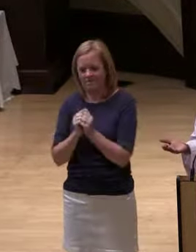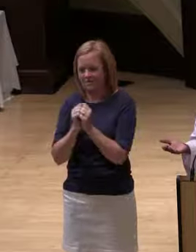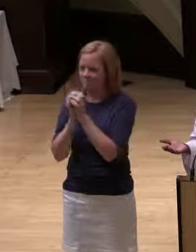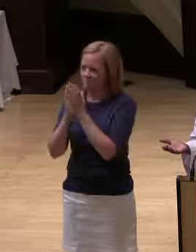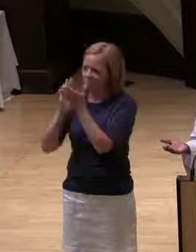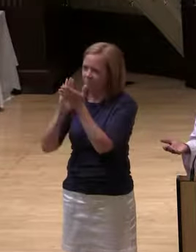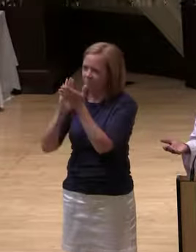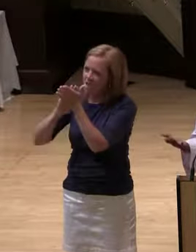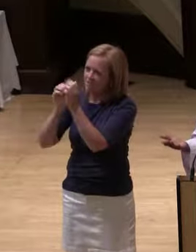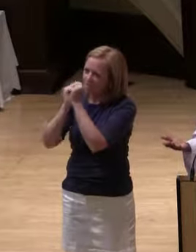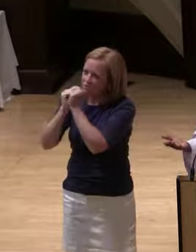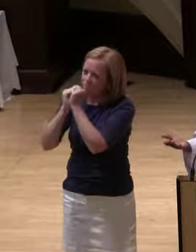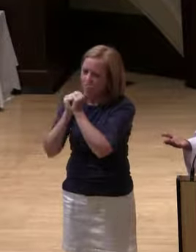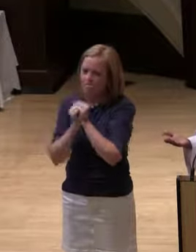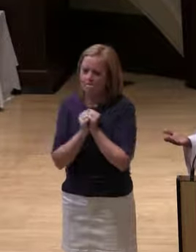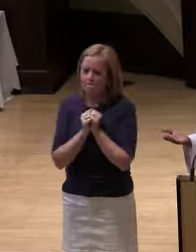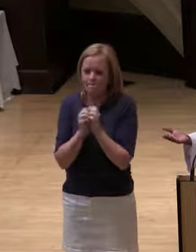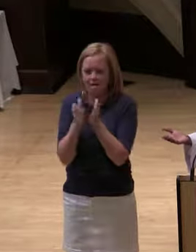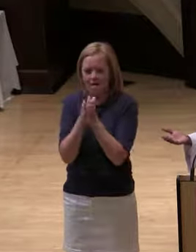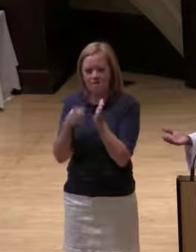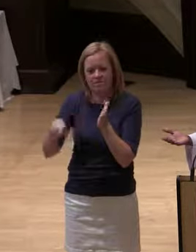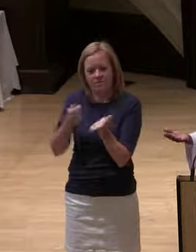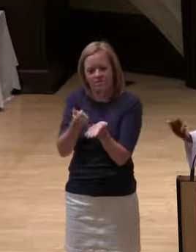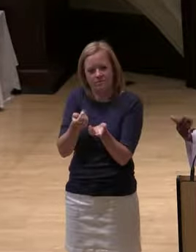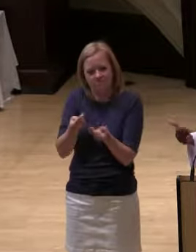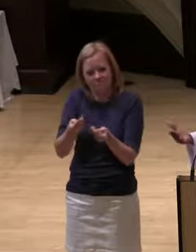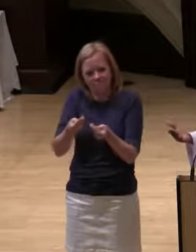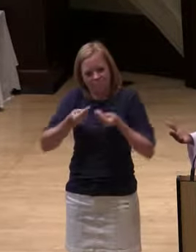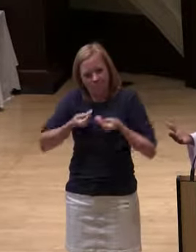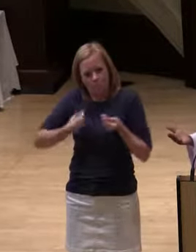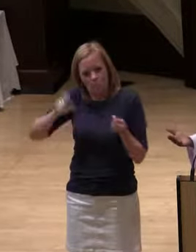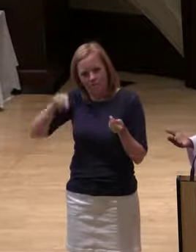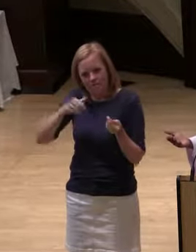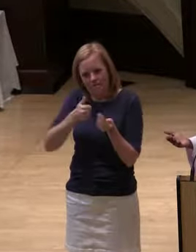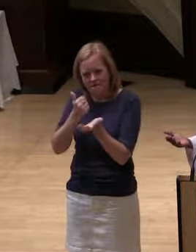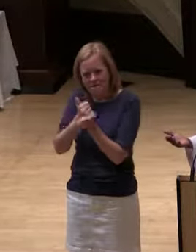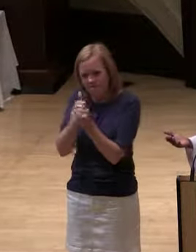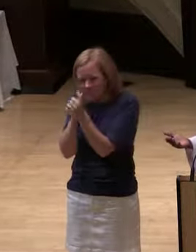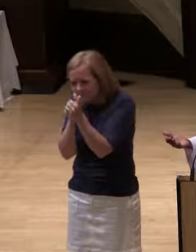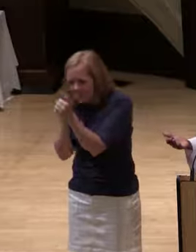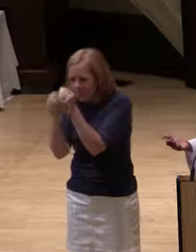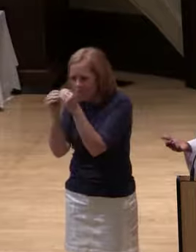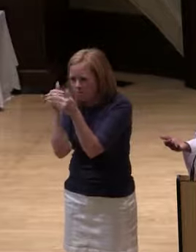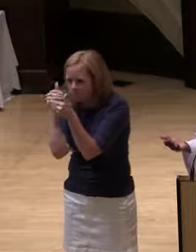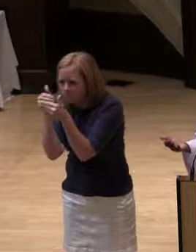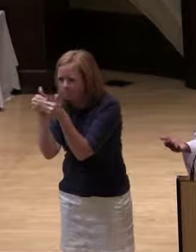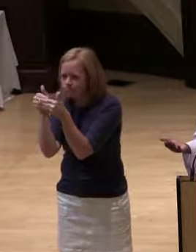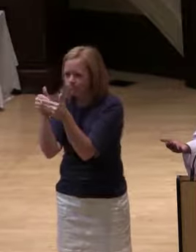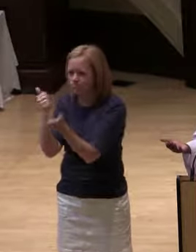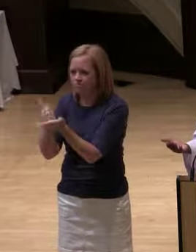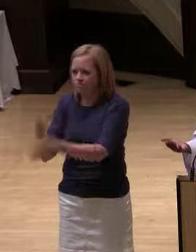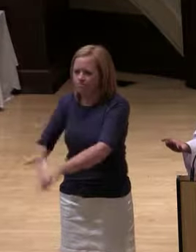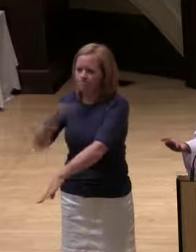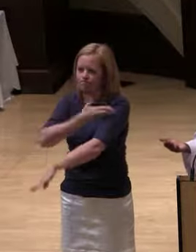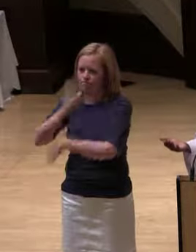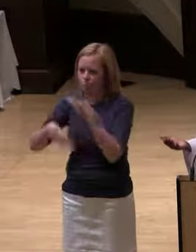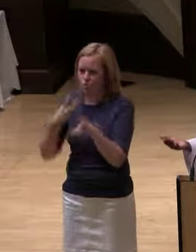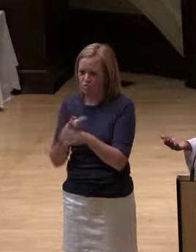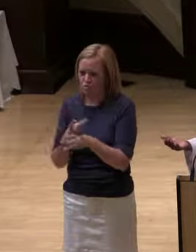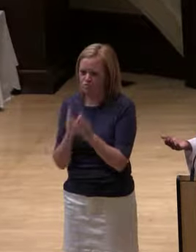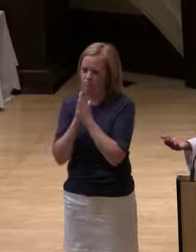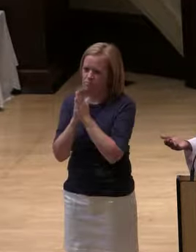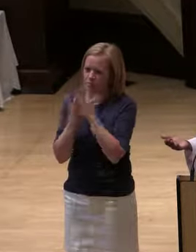you. We ask you to give us what we need this week that we might follow you more closely to make our world a better place. We